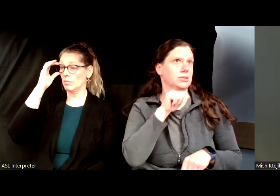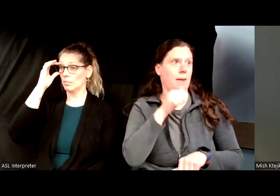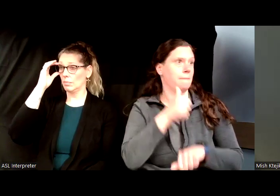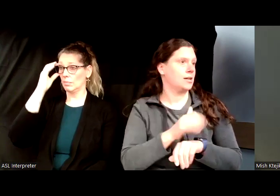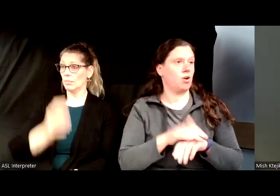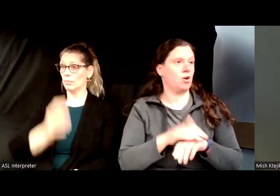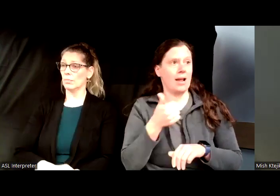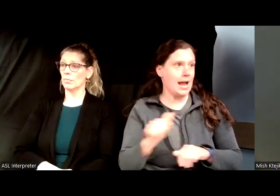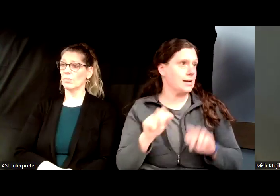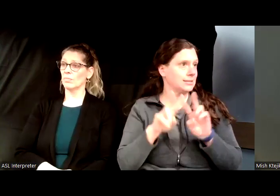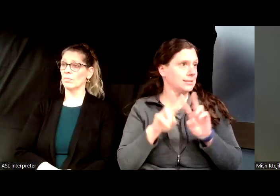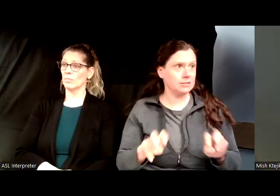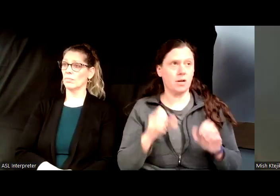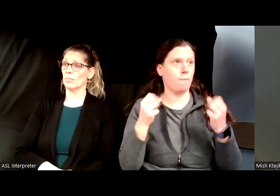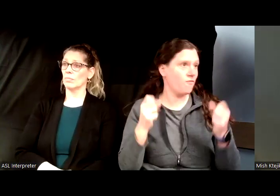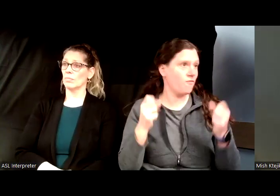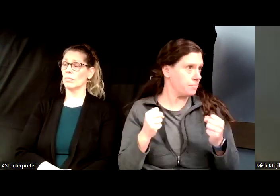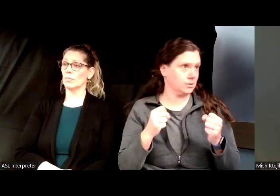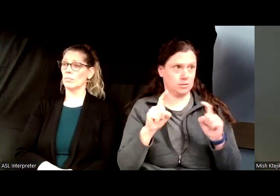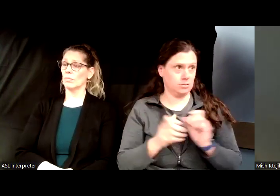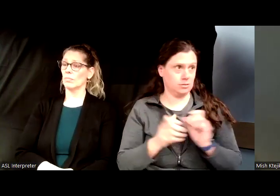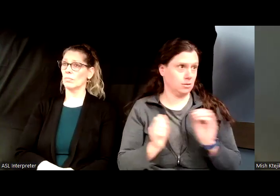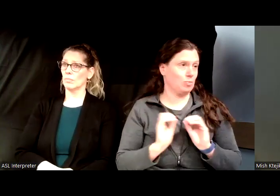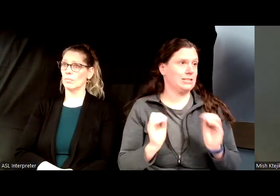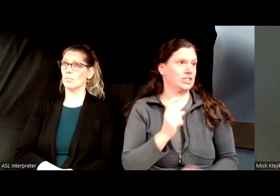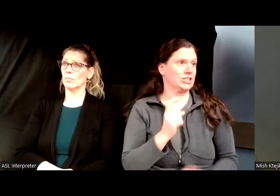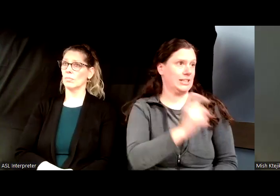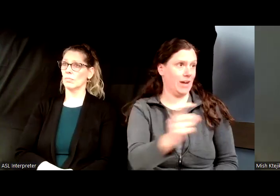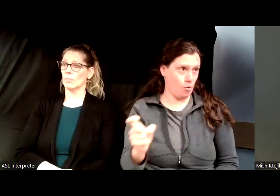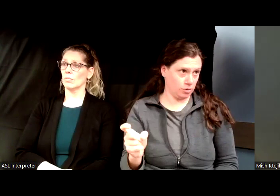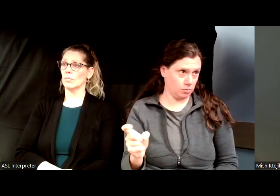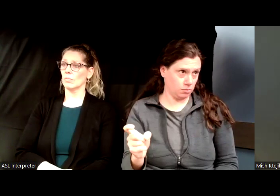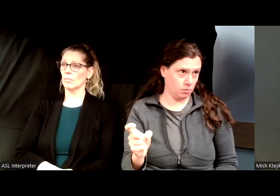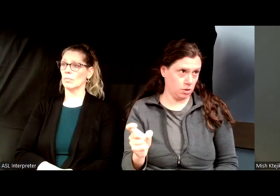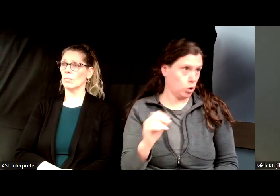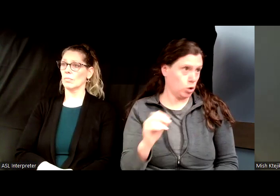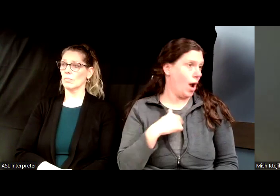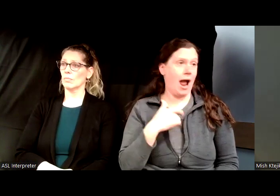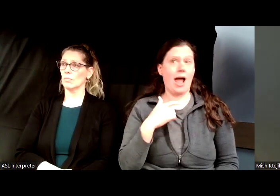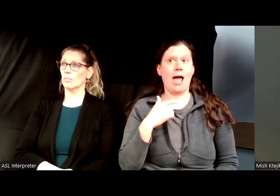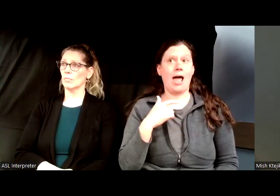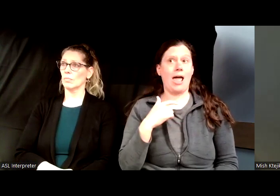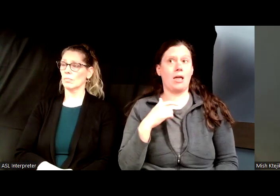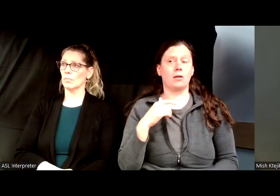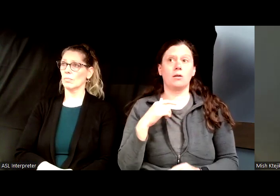that it's not based on any performance or evaluation, it's just given out.